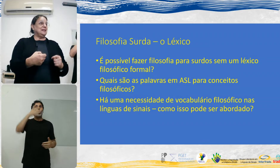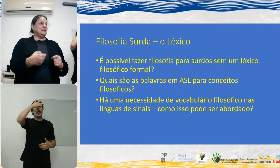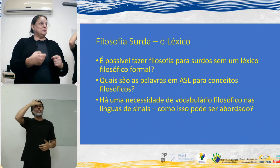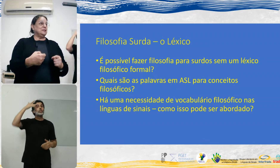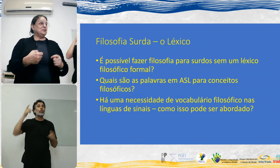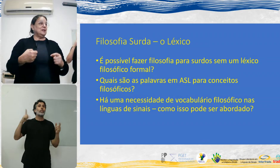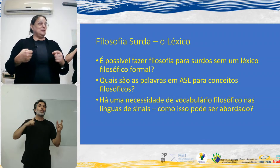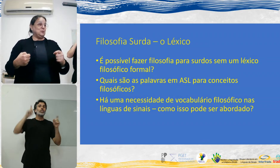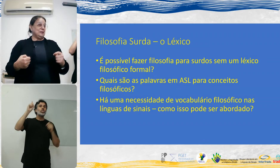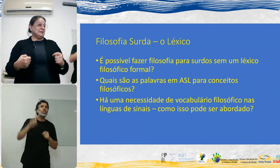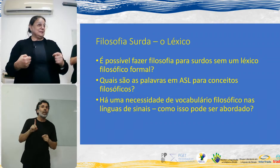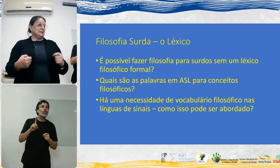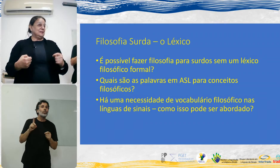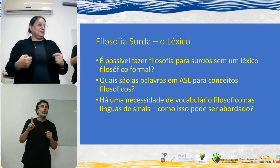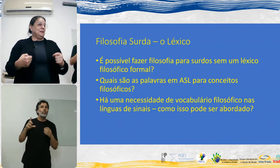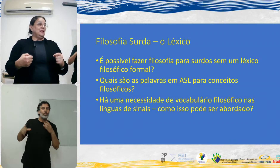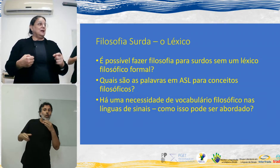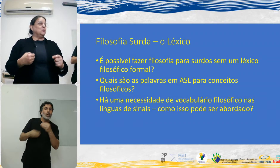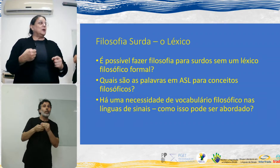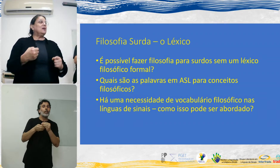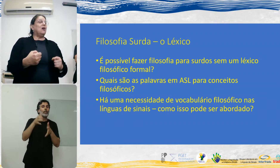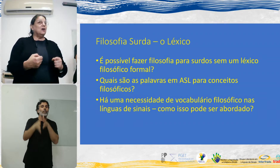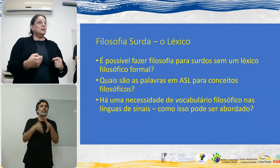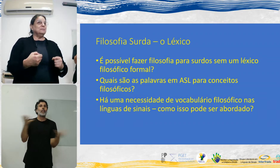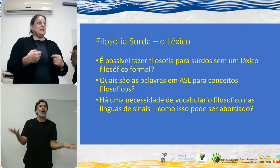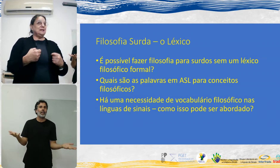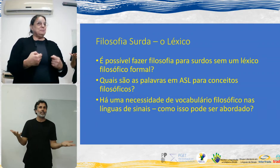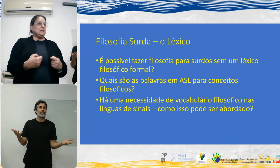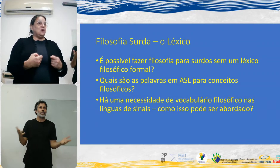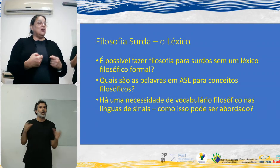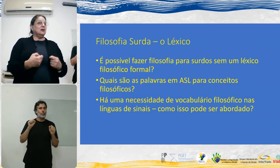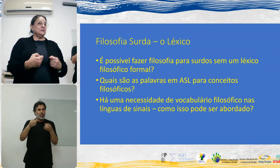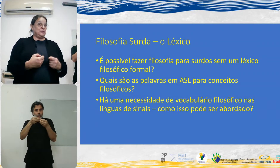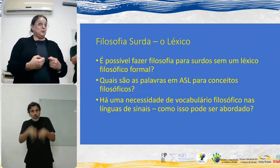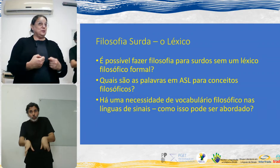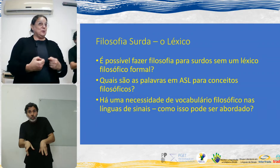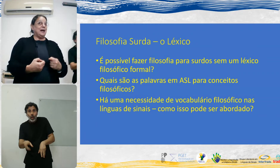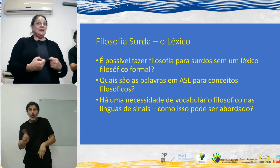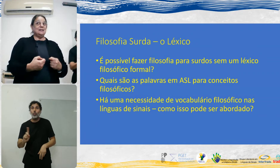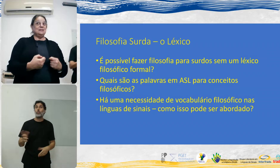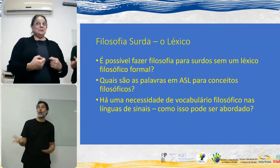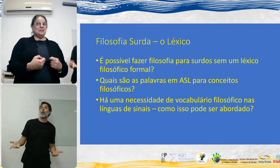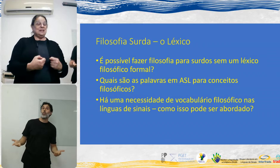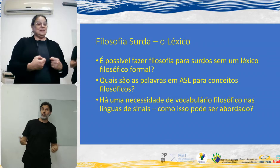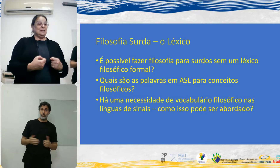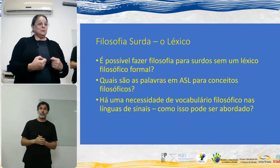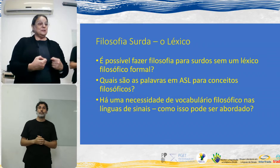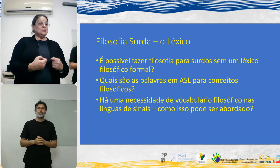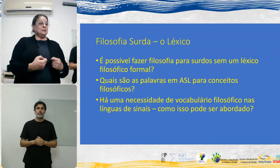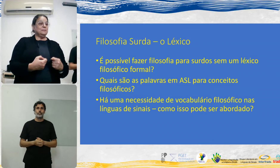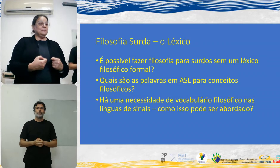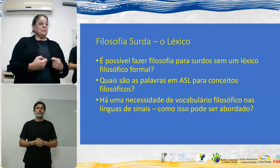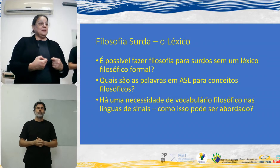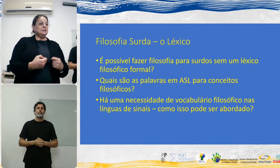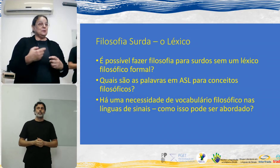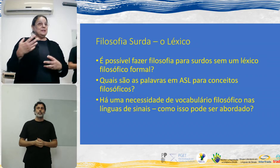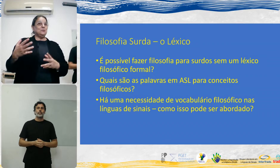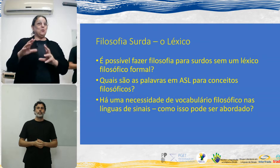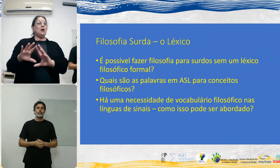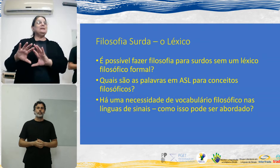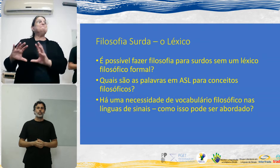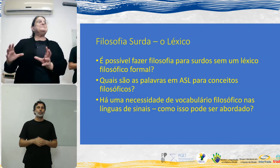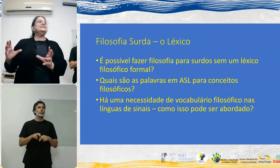sign language, and who doesn't. And what harm can be caused when you add to a sign language. So